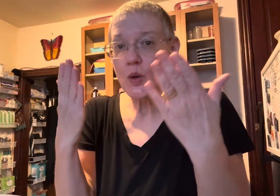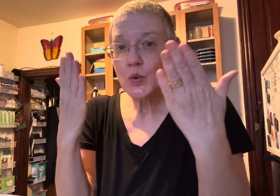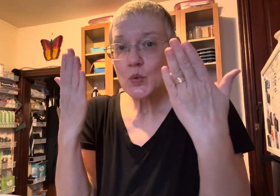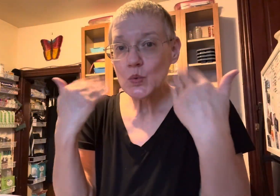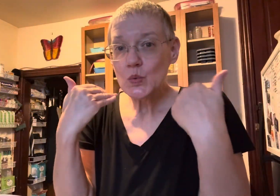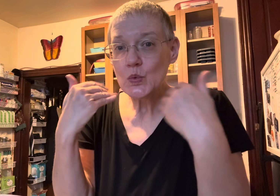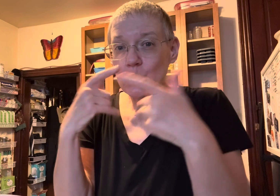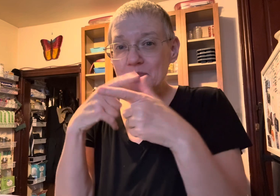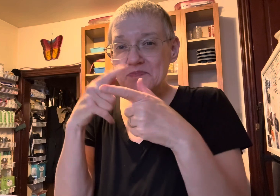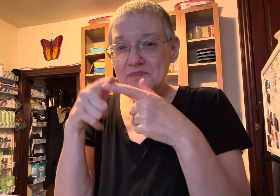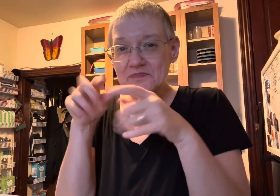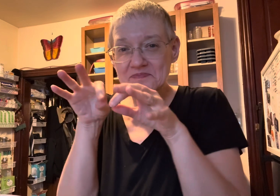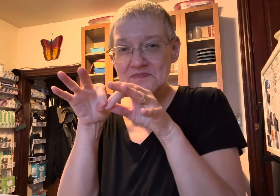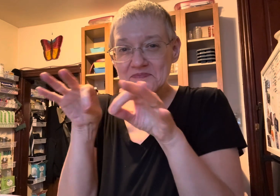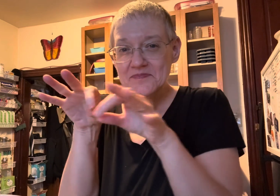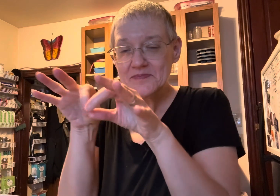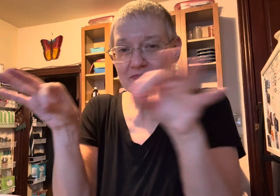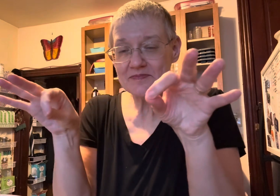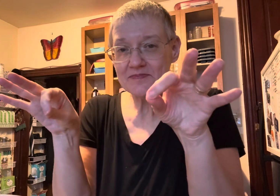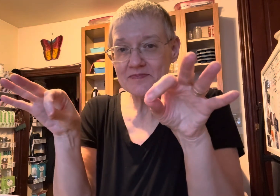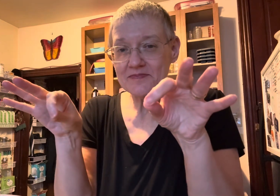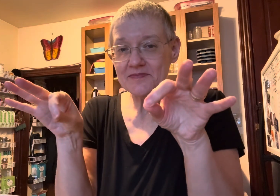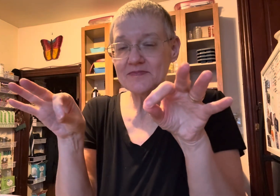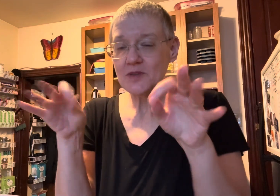If the chips need to cool, then I can baggie them up.